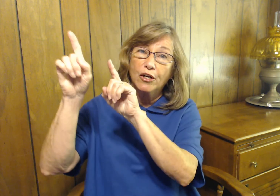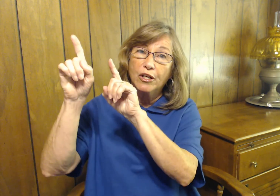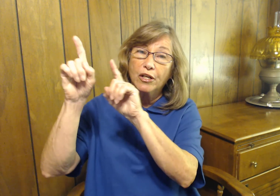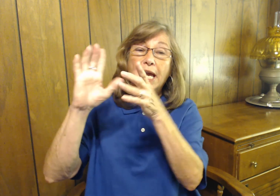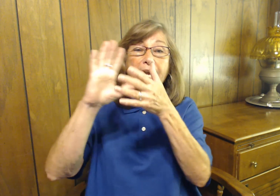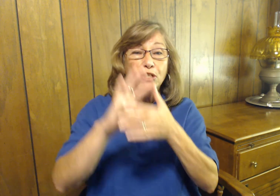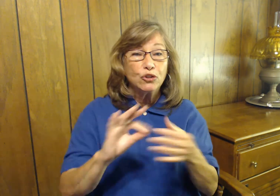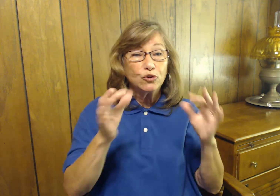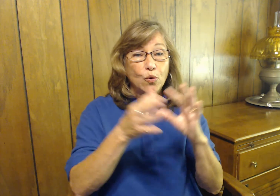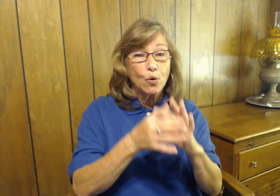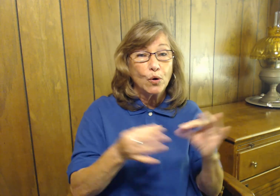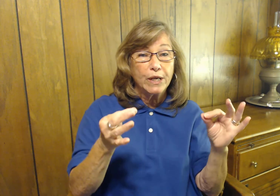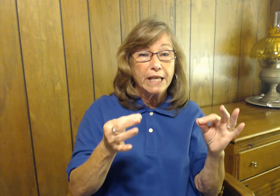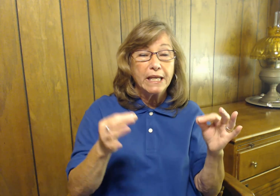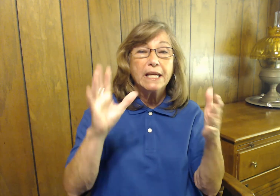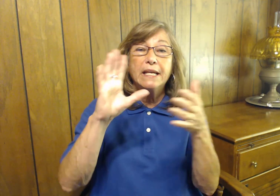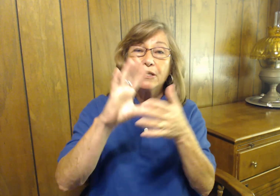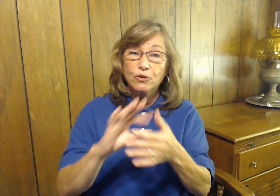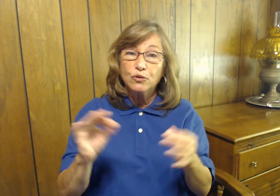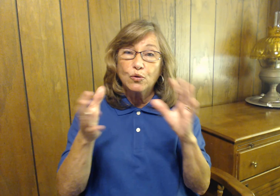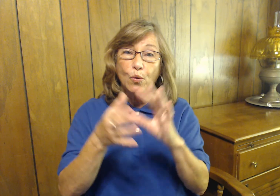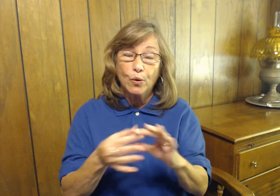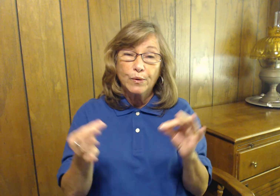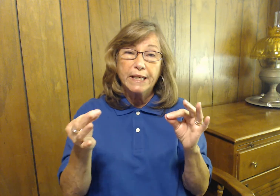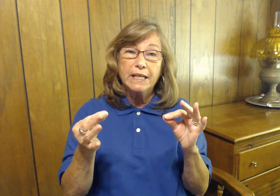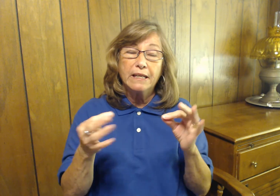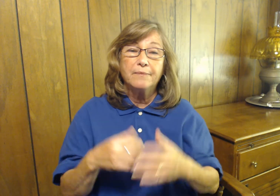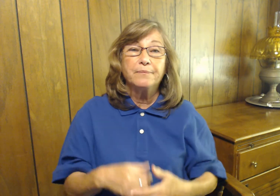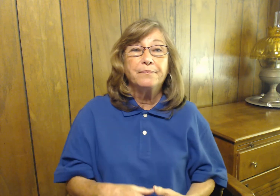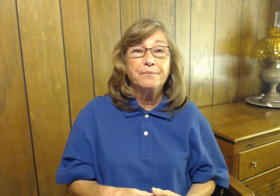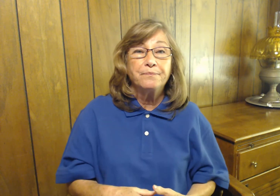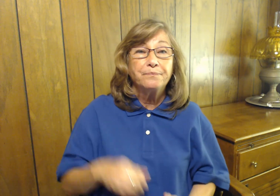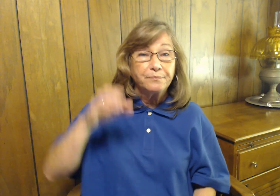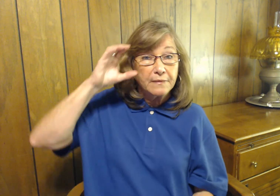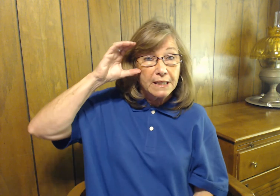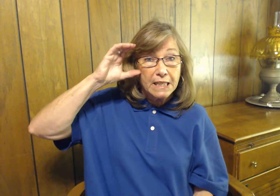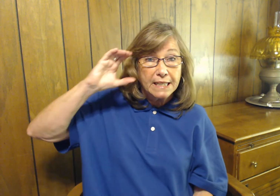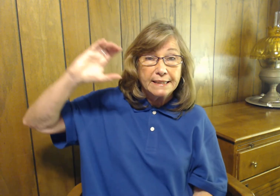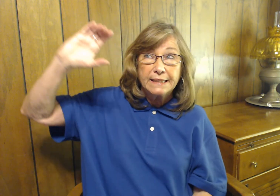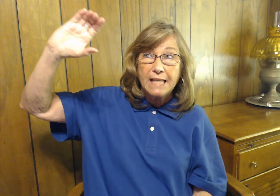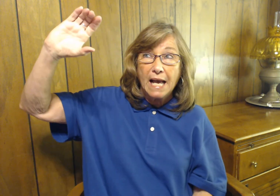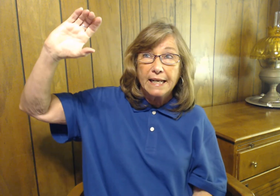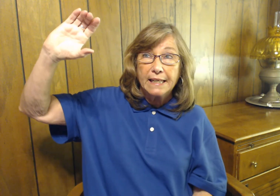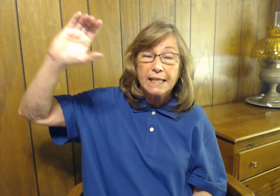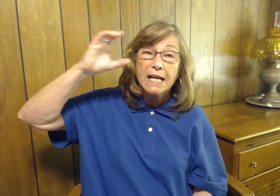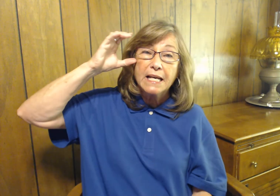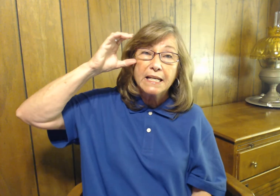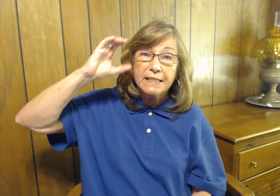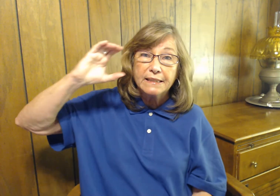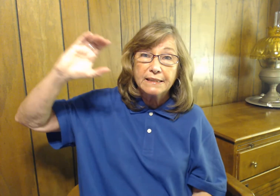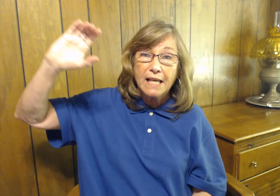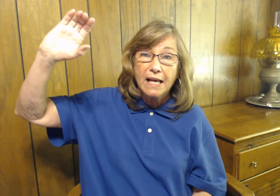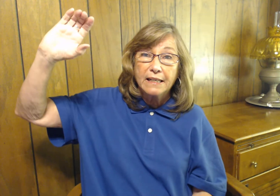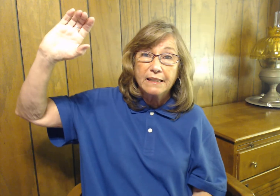story sun sun swim